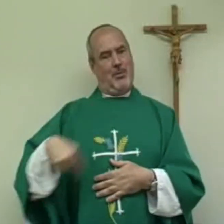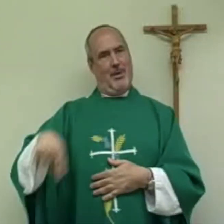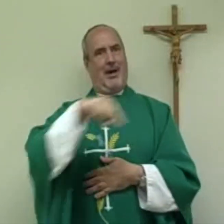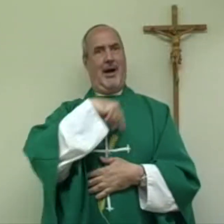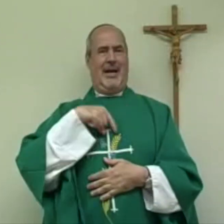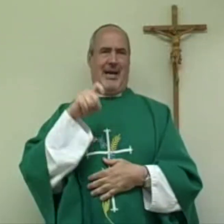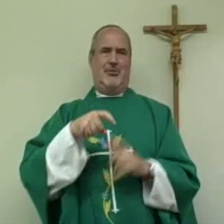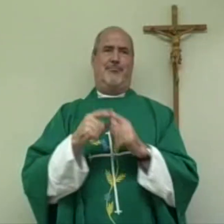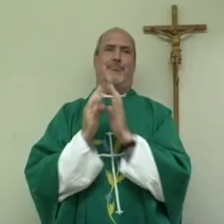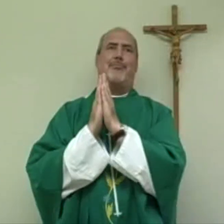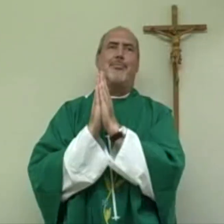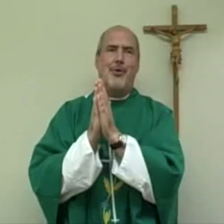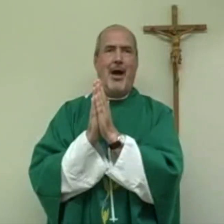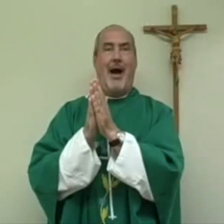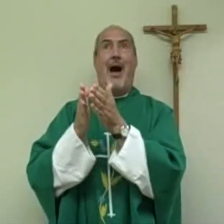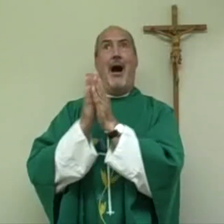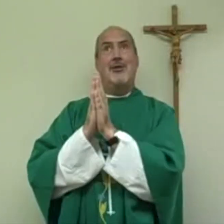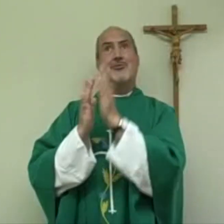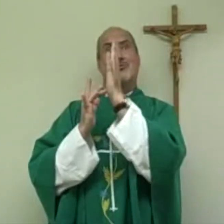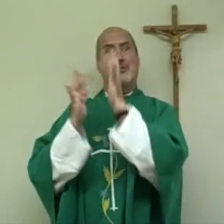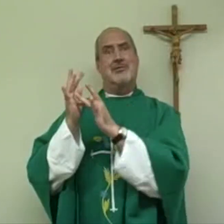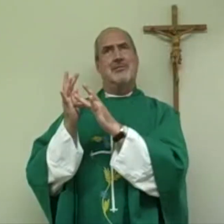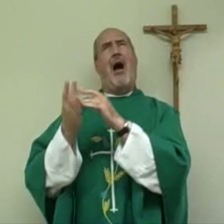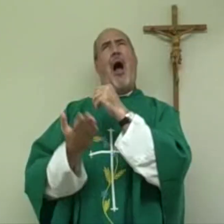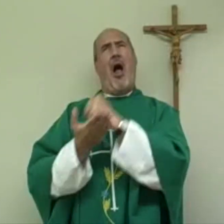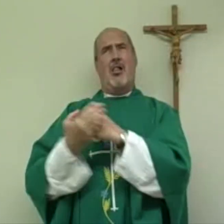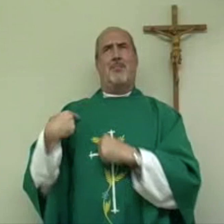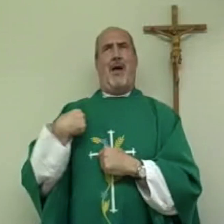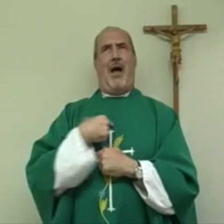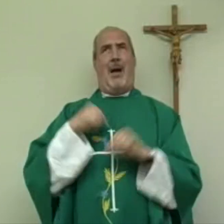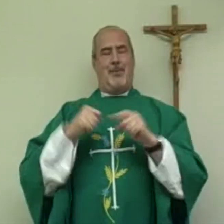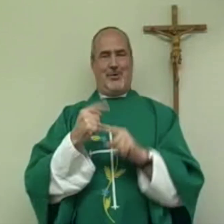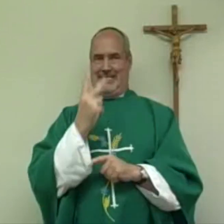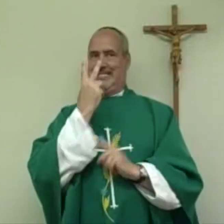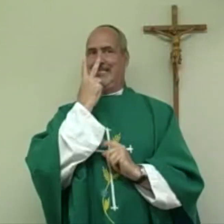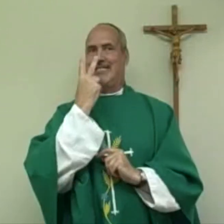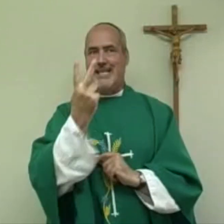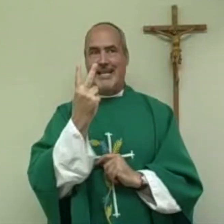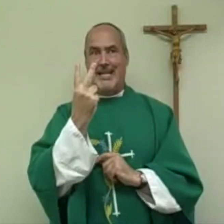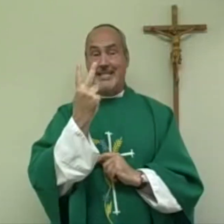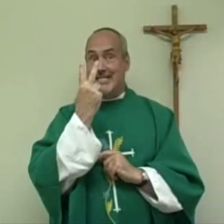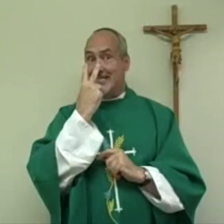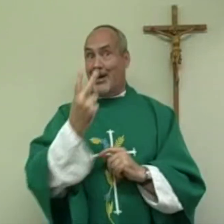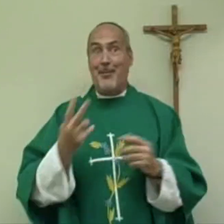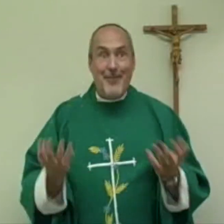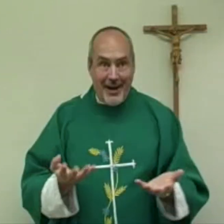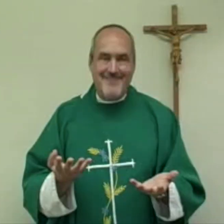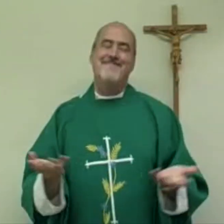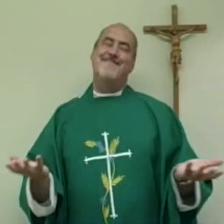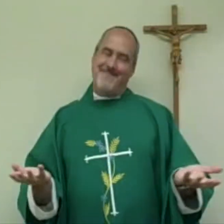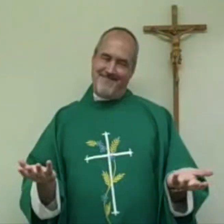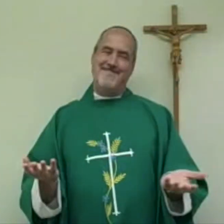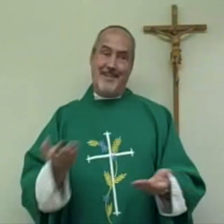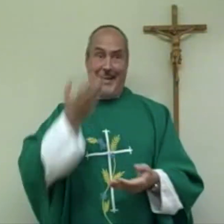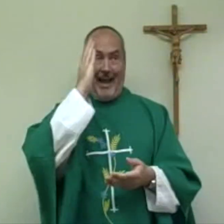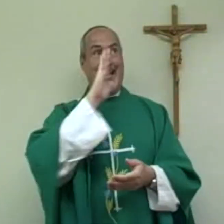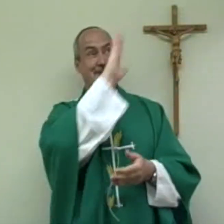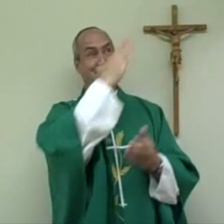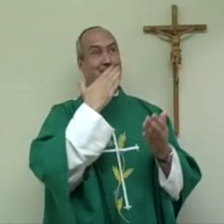follow Jesus. We need to pray and ask Jesus and God to help us see, to